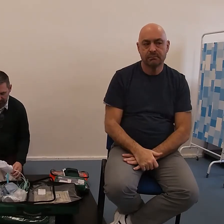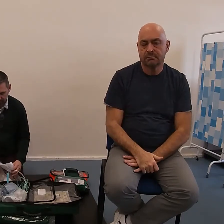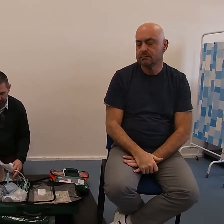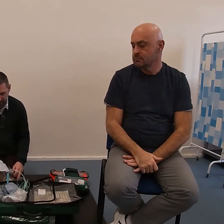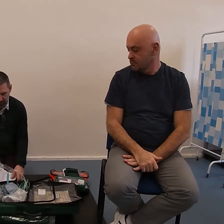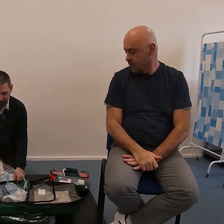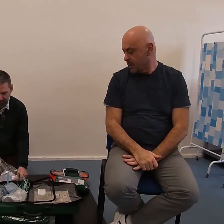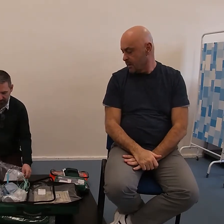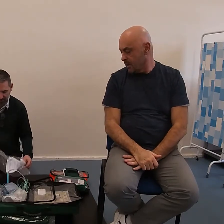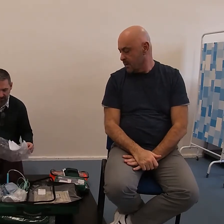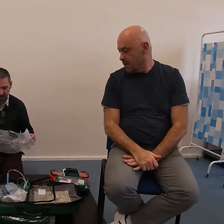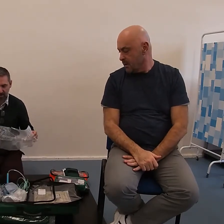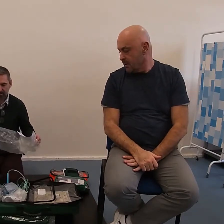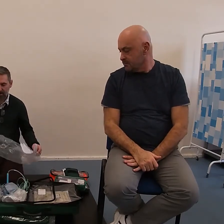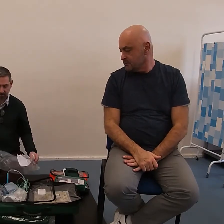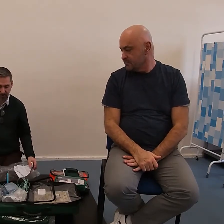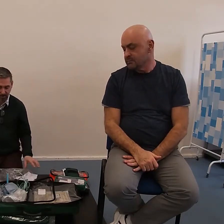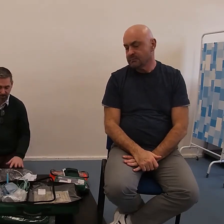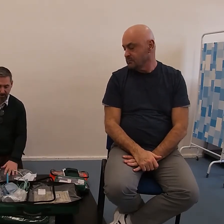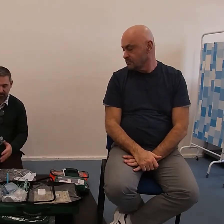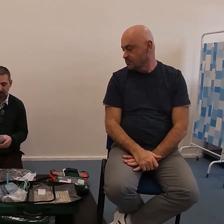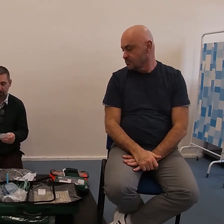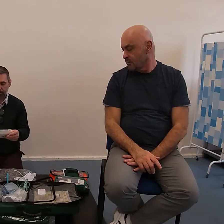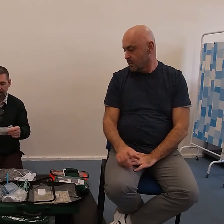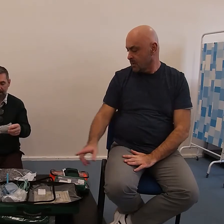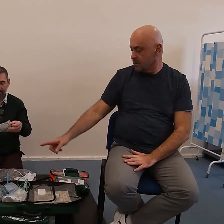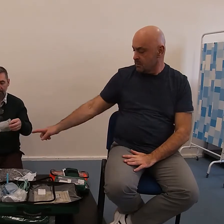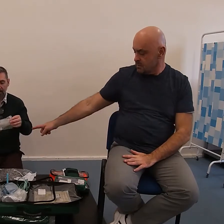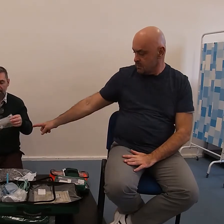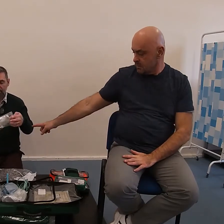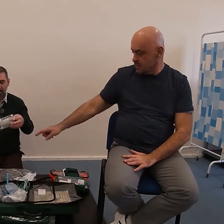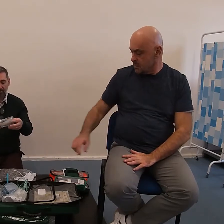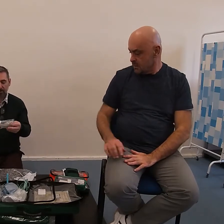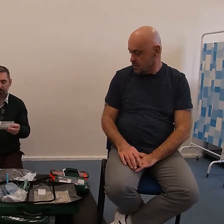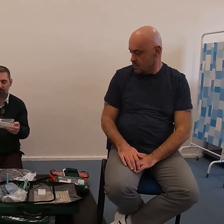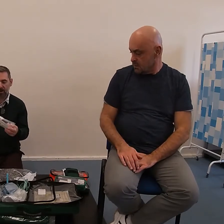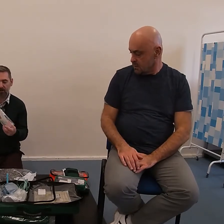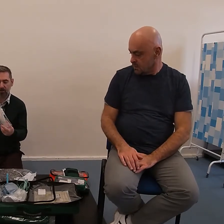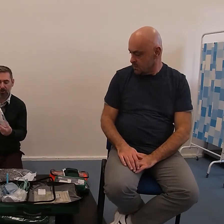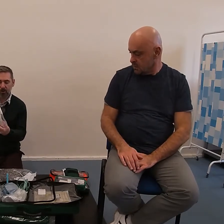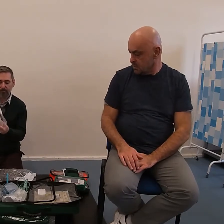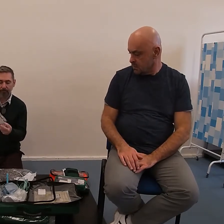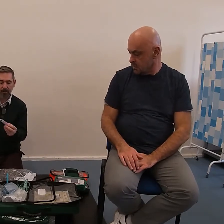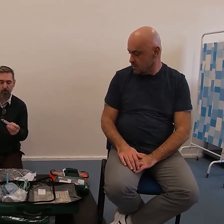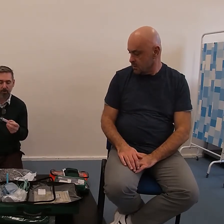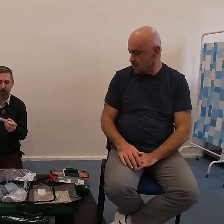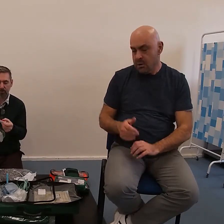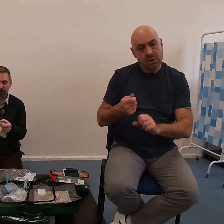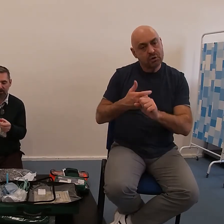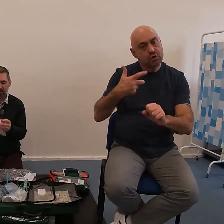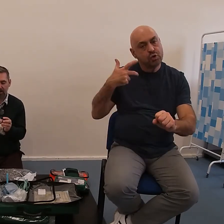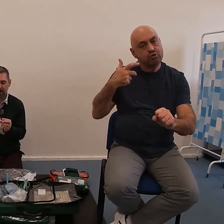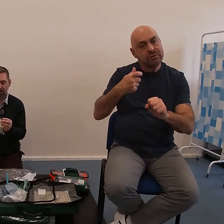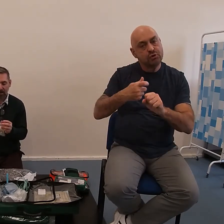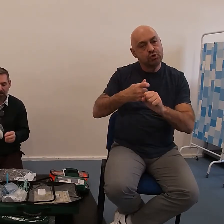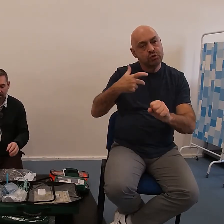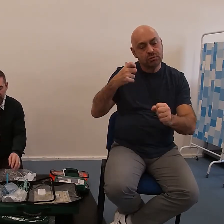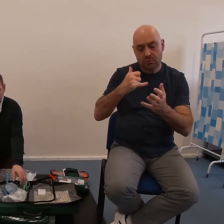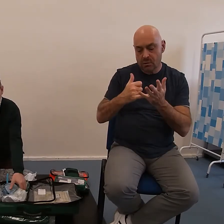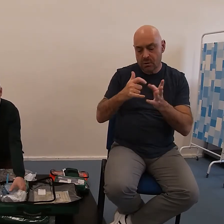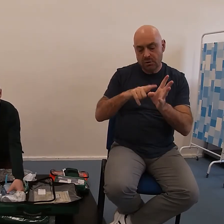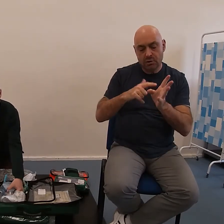And last but not least, in the external bag, we have a syringe, a 20ml syringe.